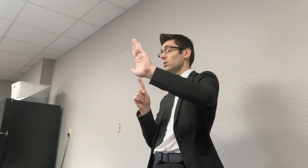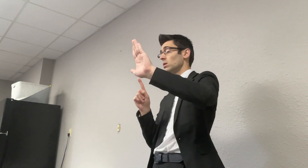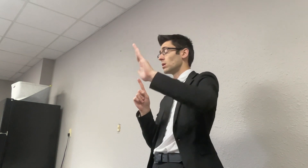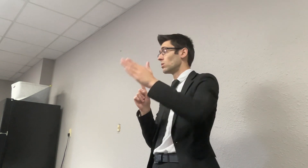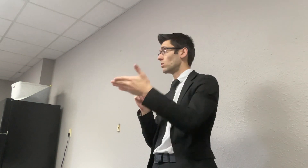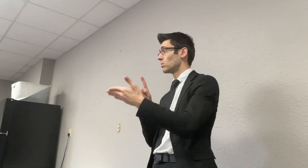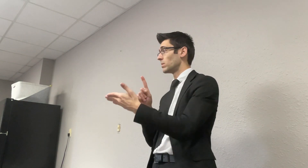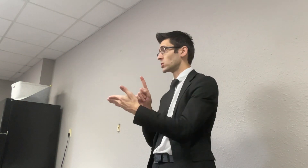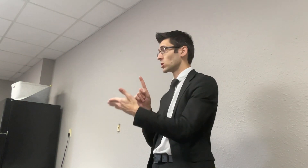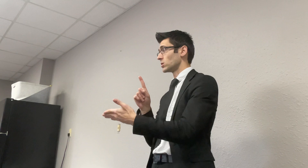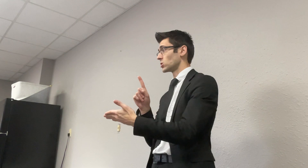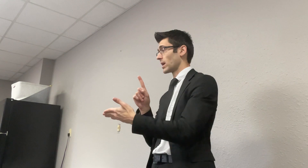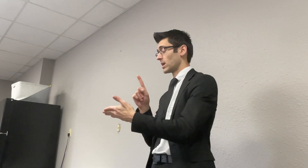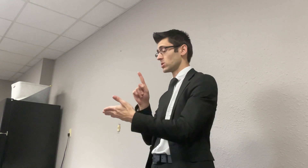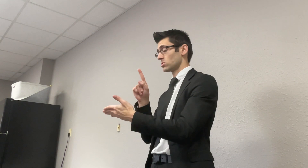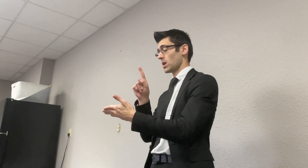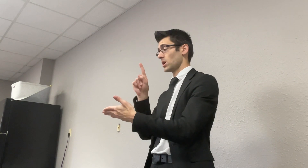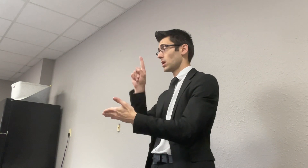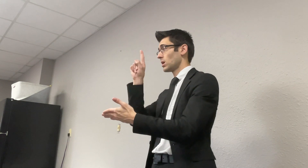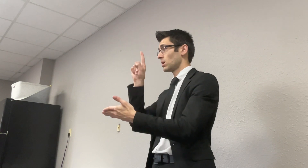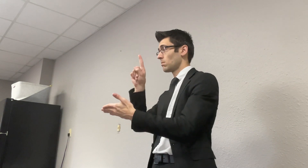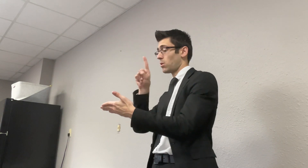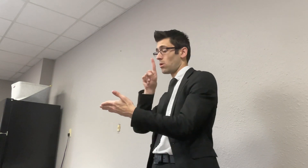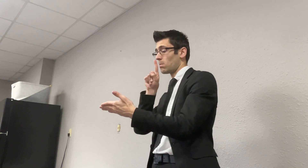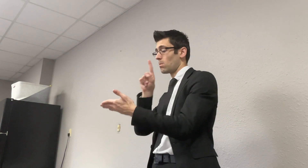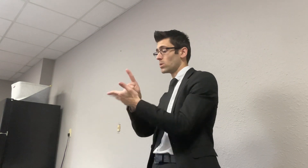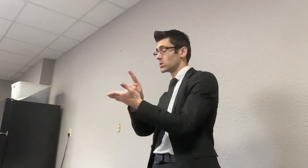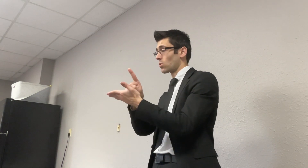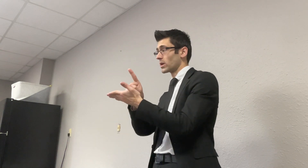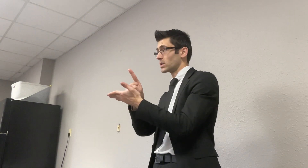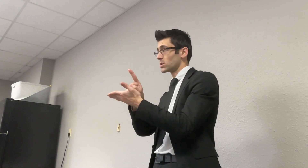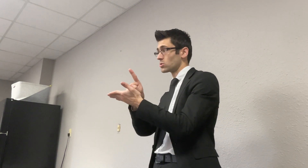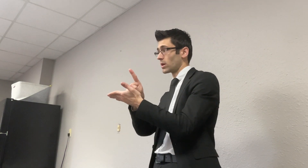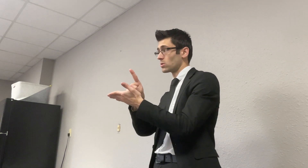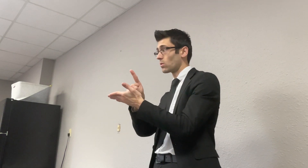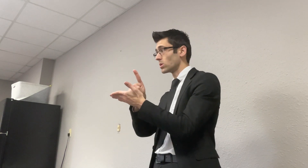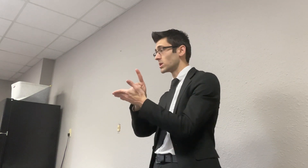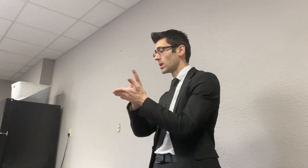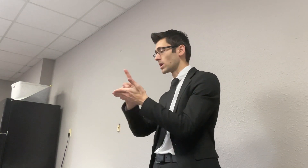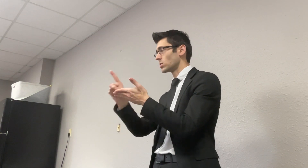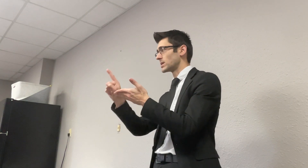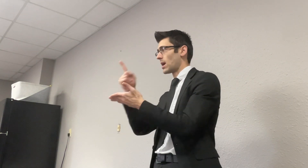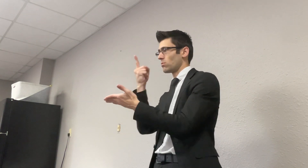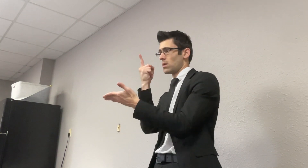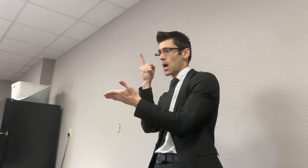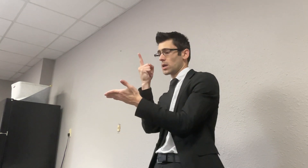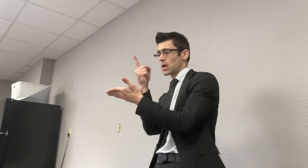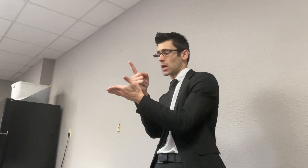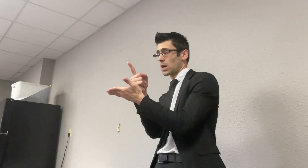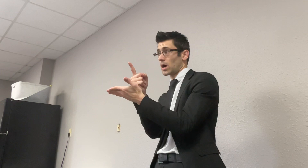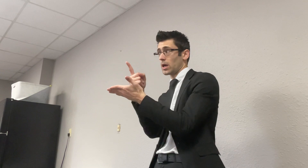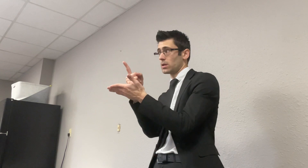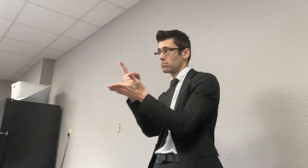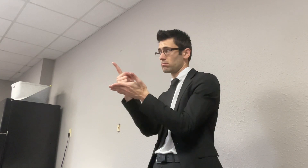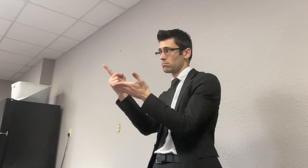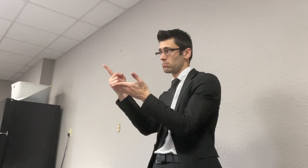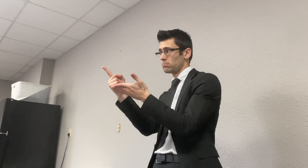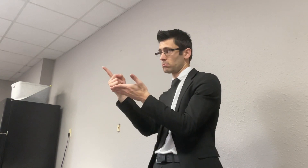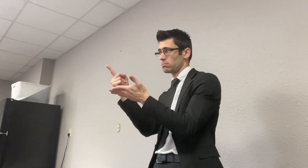know, make sure your hand is straight, palm is oriented straight towards it, and it goes out, not cockeyed.